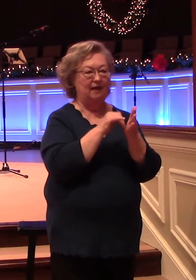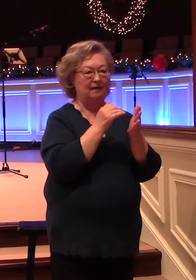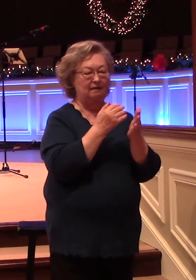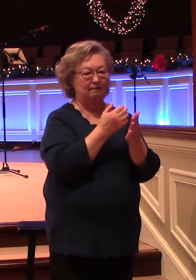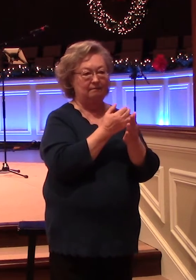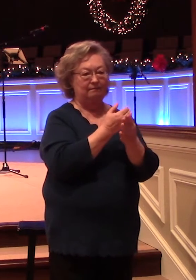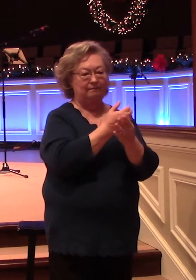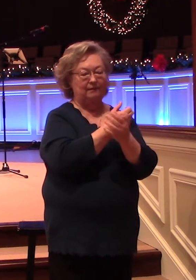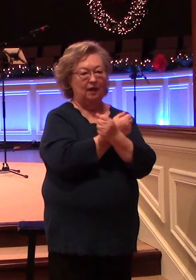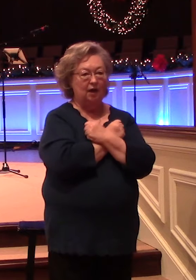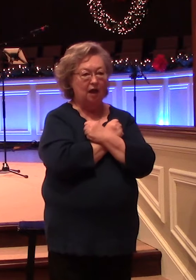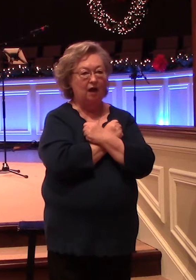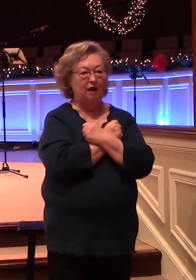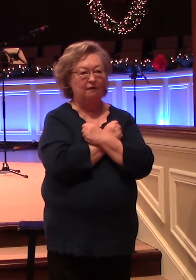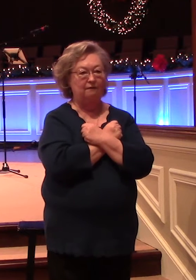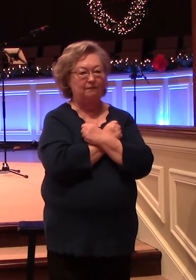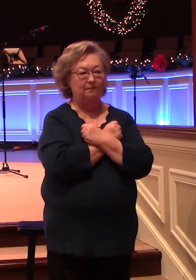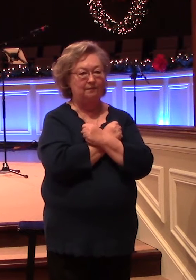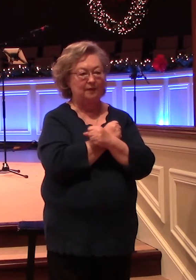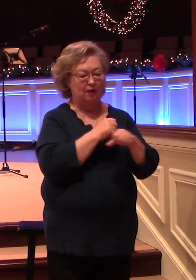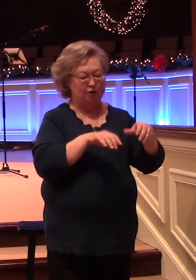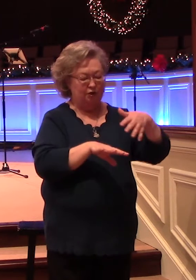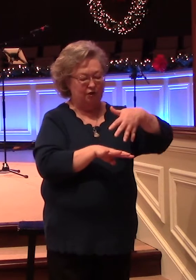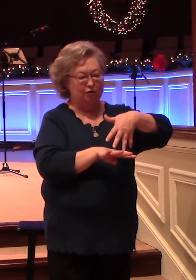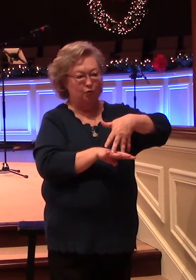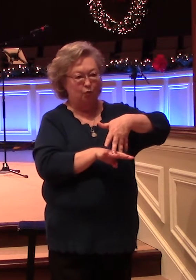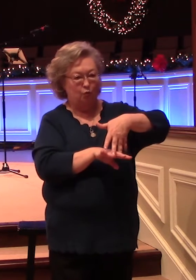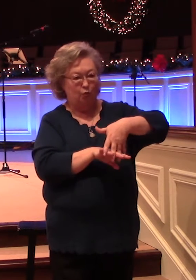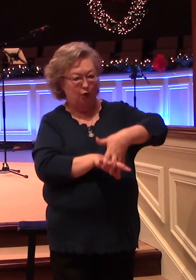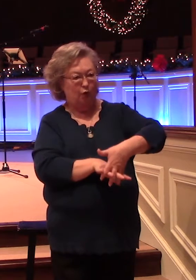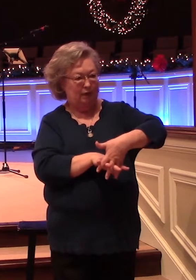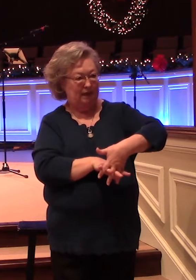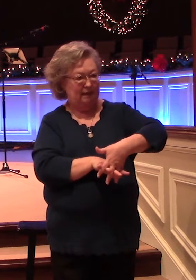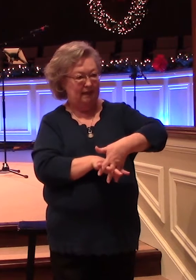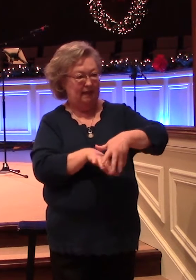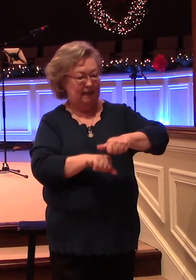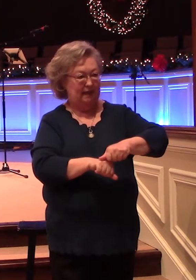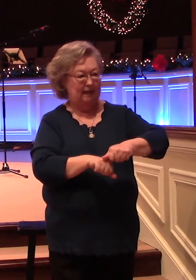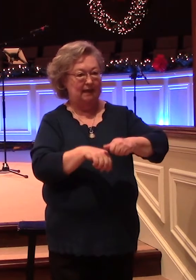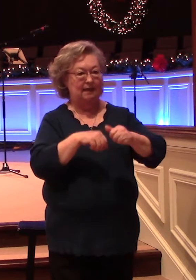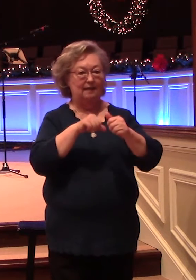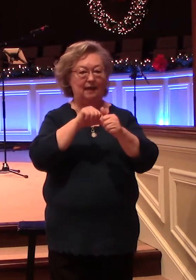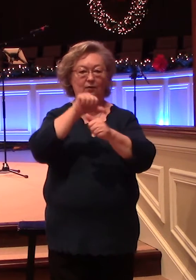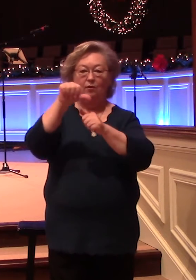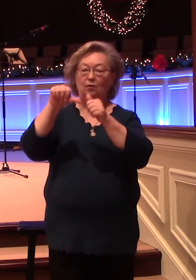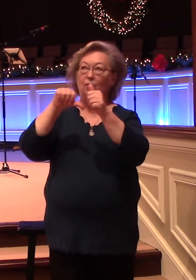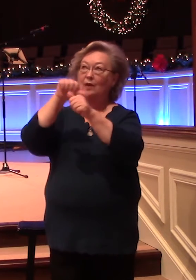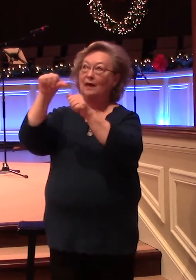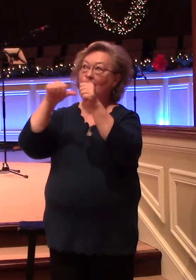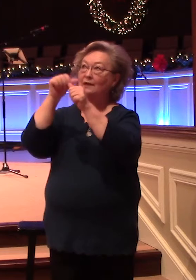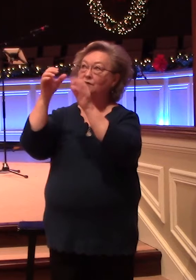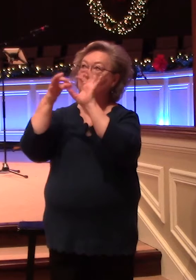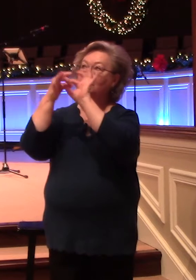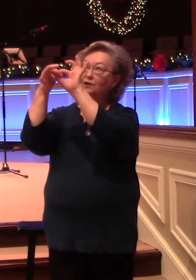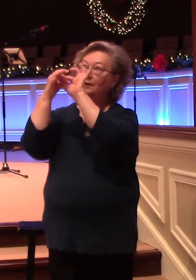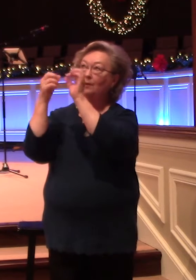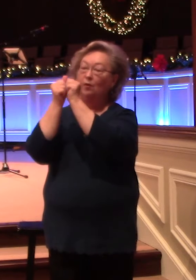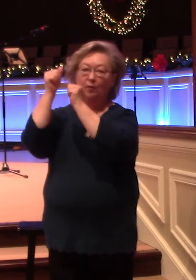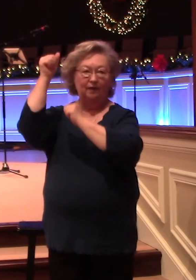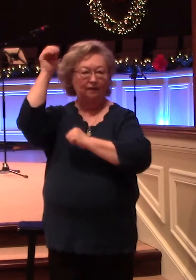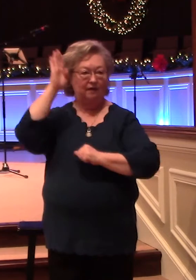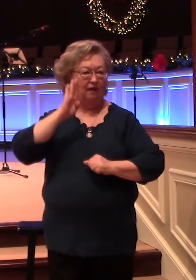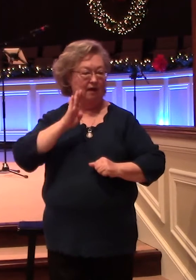rooted in the reality of a relational God. And that's why John says God